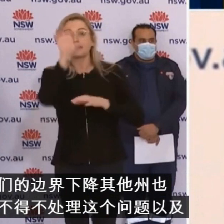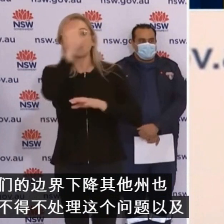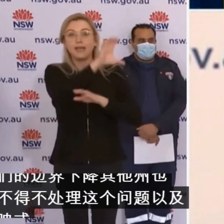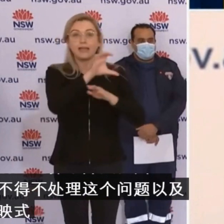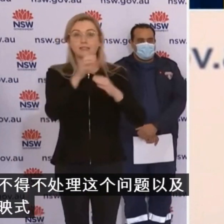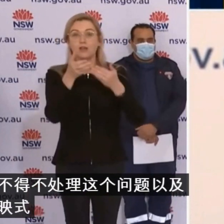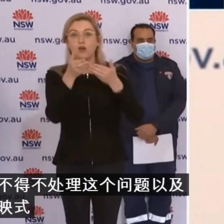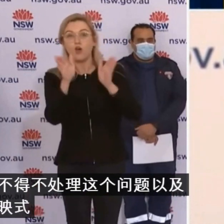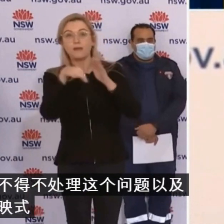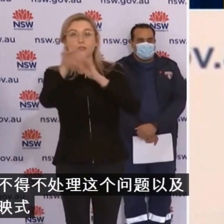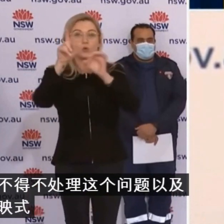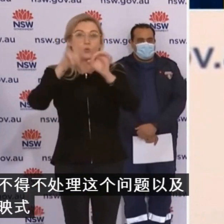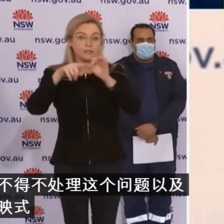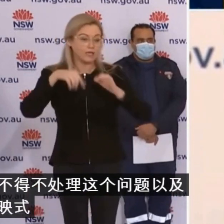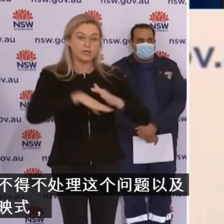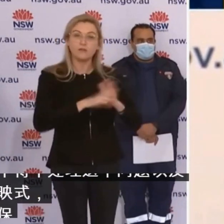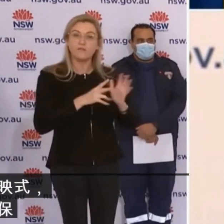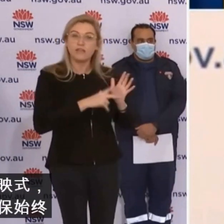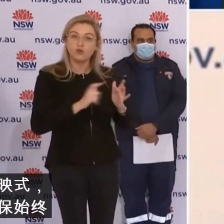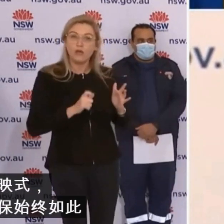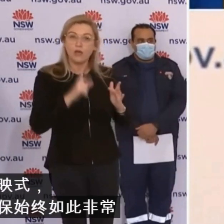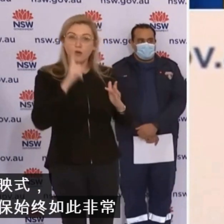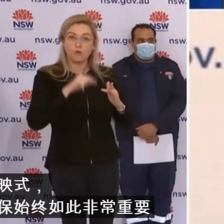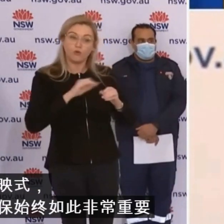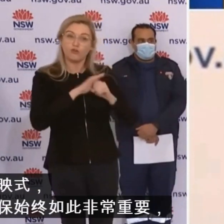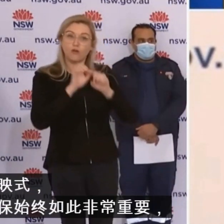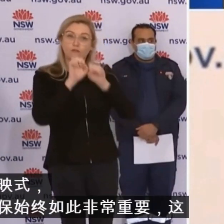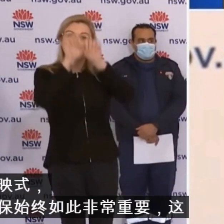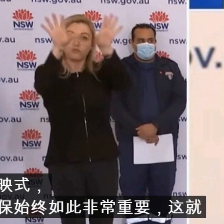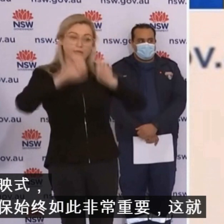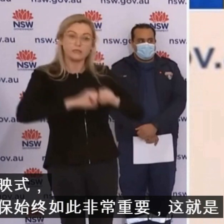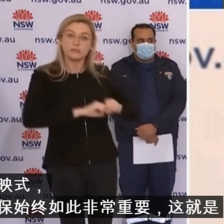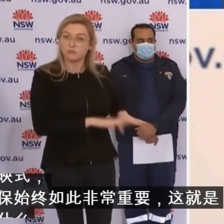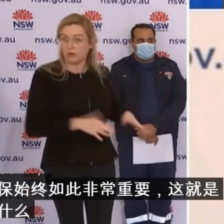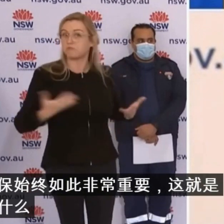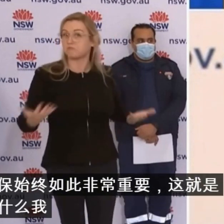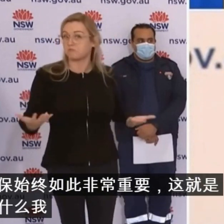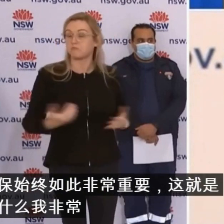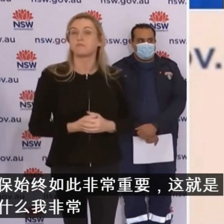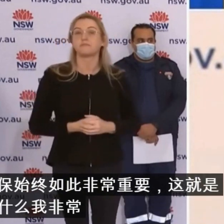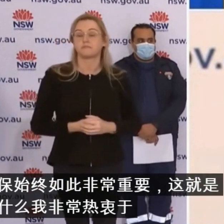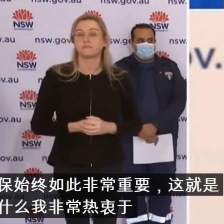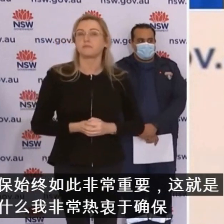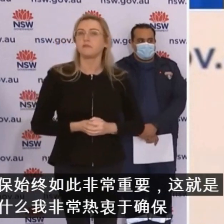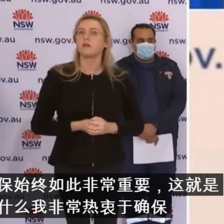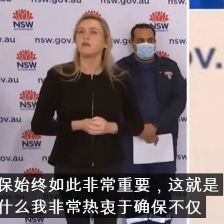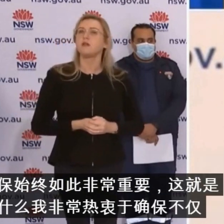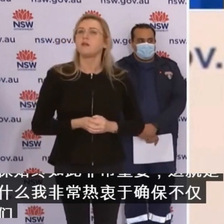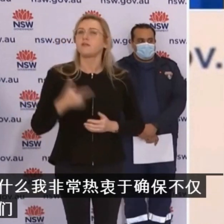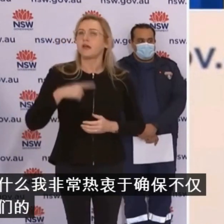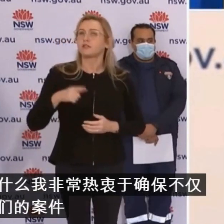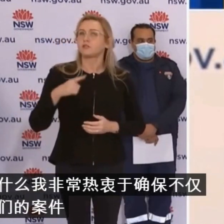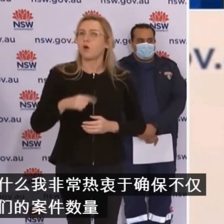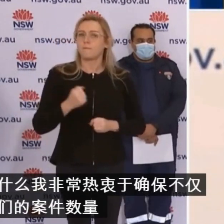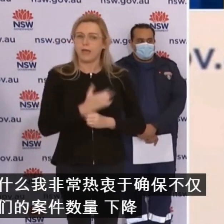as well. Premier, and it's really important to make sure that at all times, and that's why I'm very keen to make sure not only do